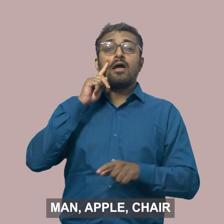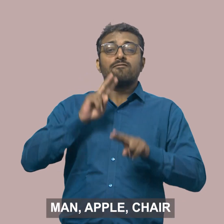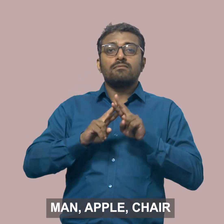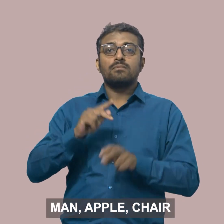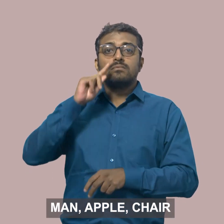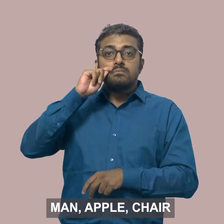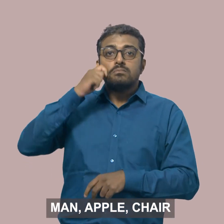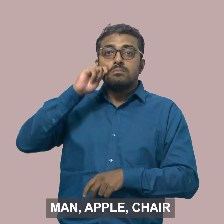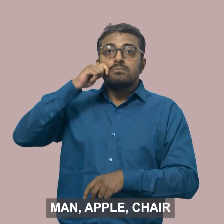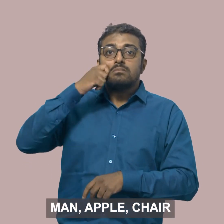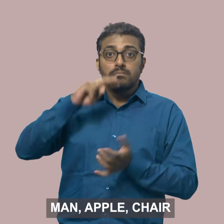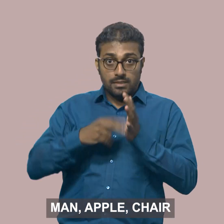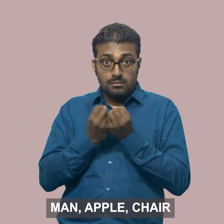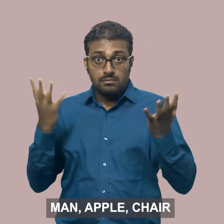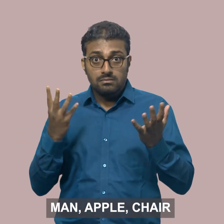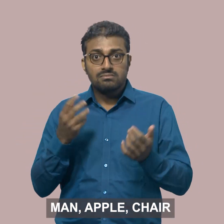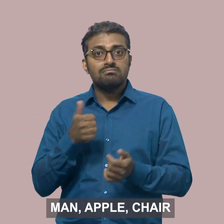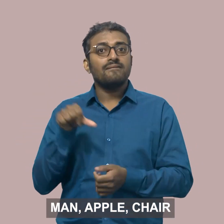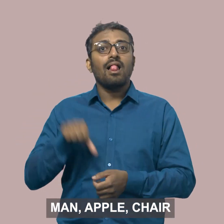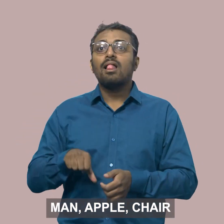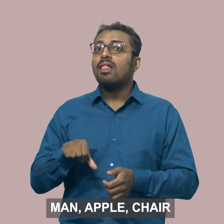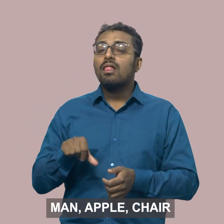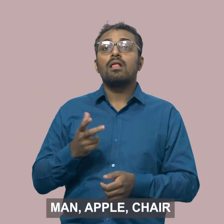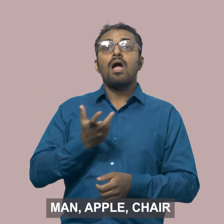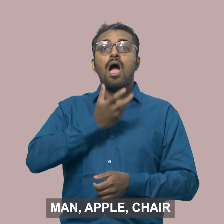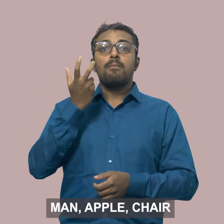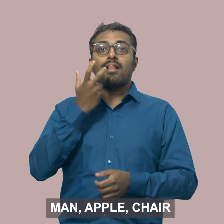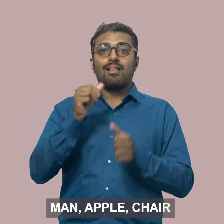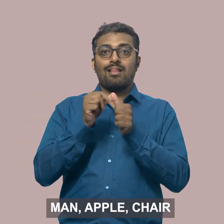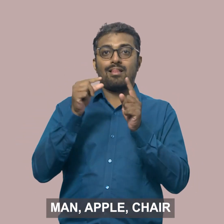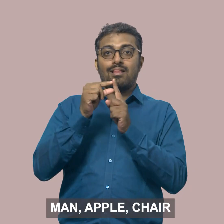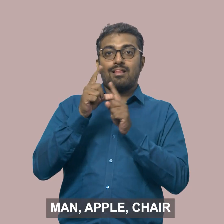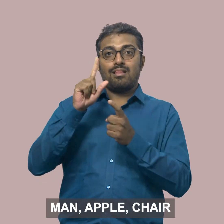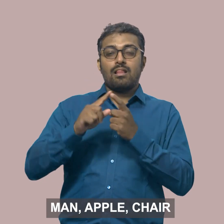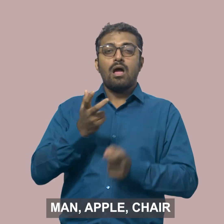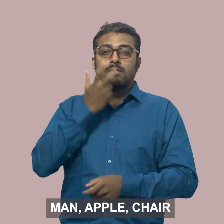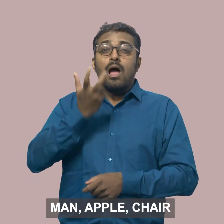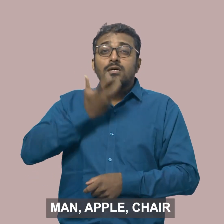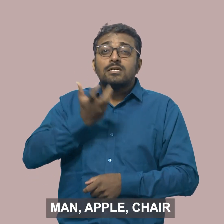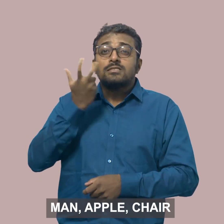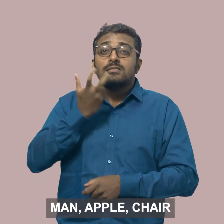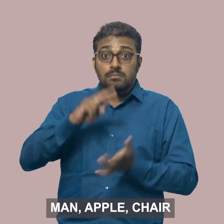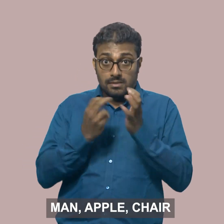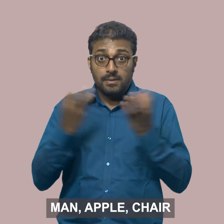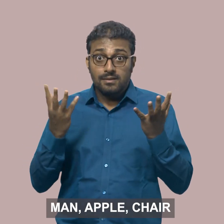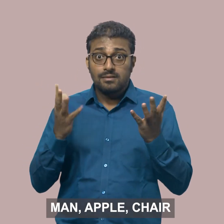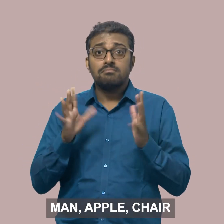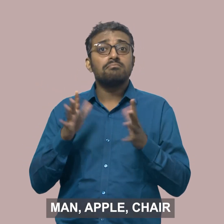M-A-N, men. If we do, it's mean many means no. If we do sign apple, it's mean many